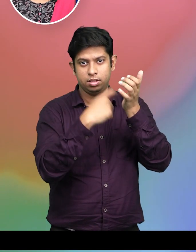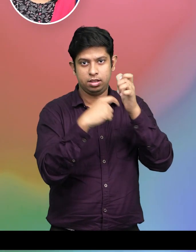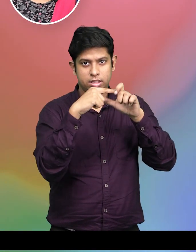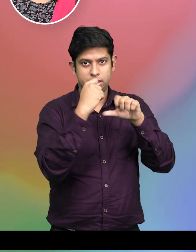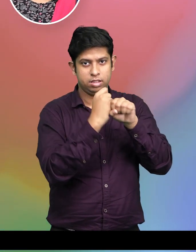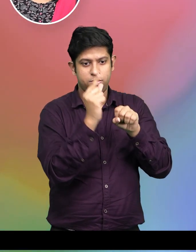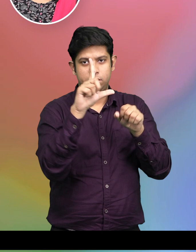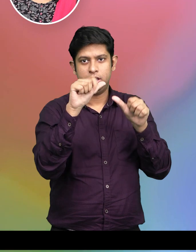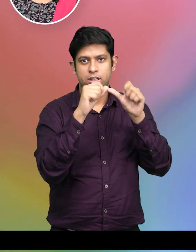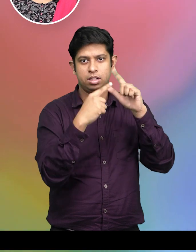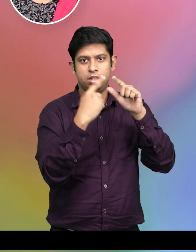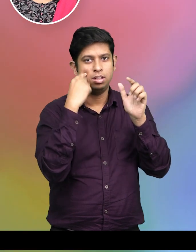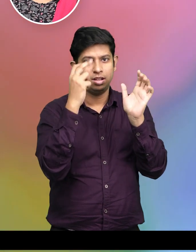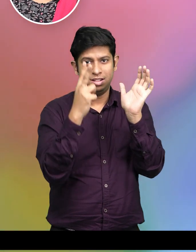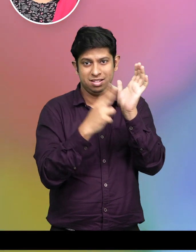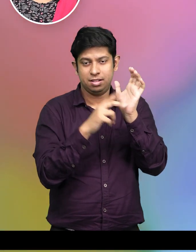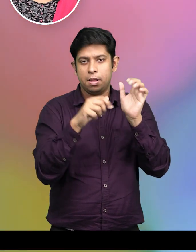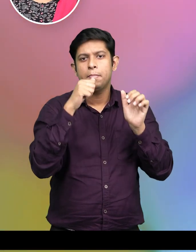osmoregulation,